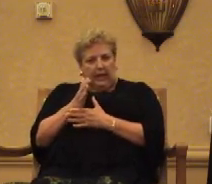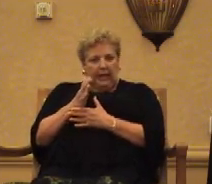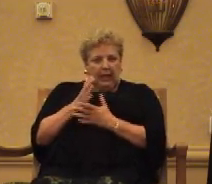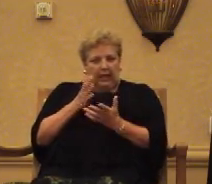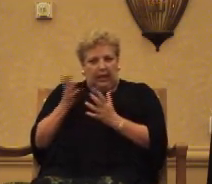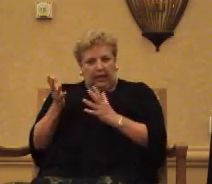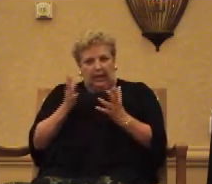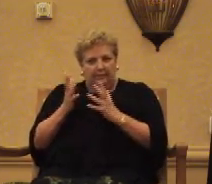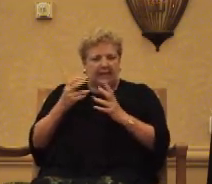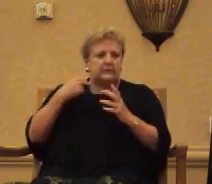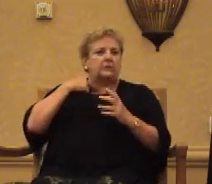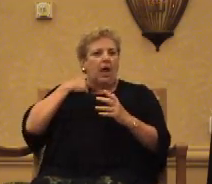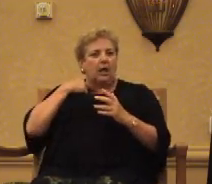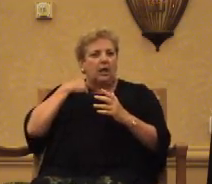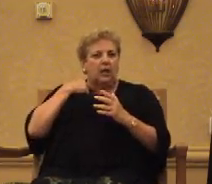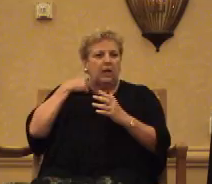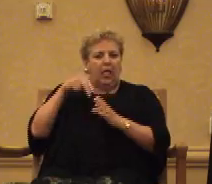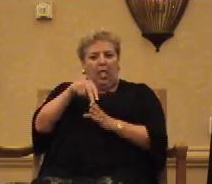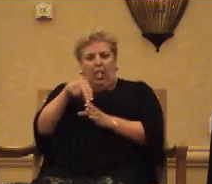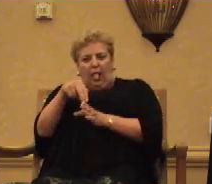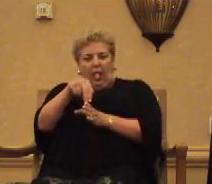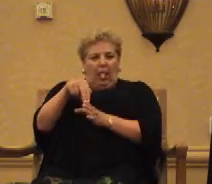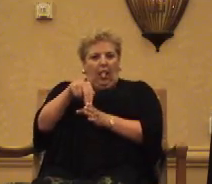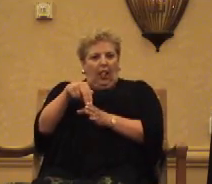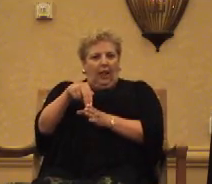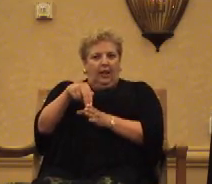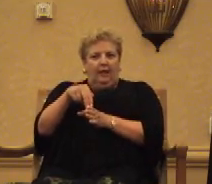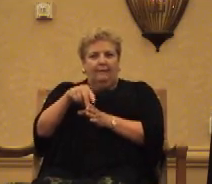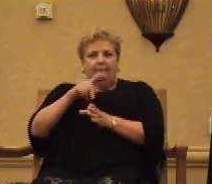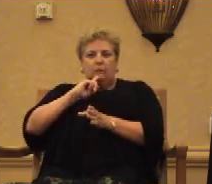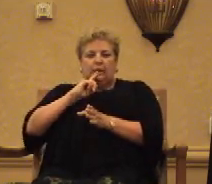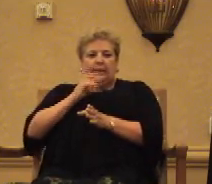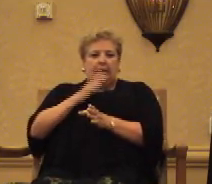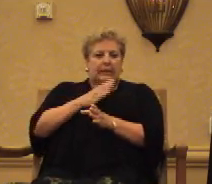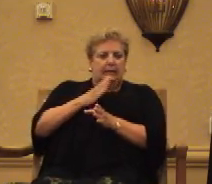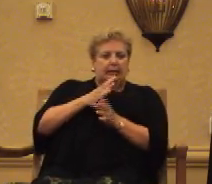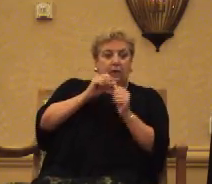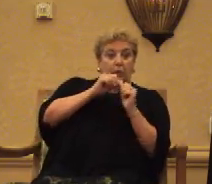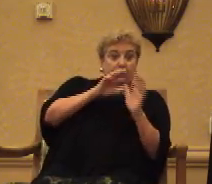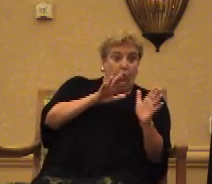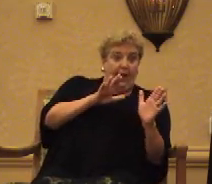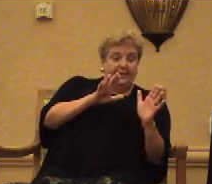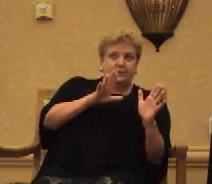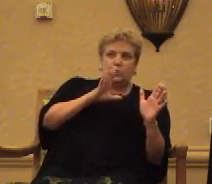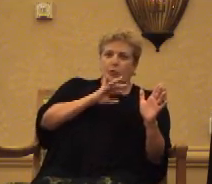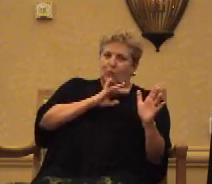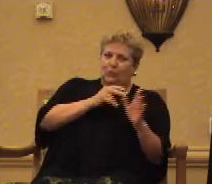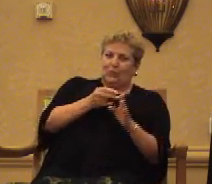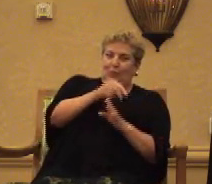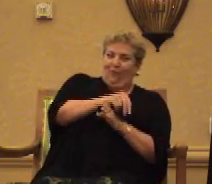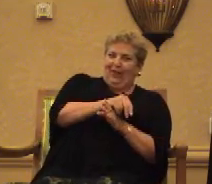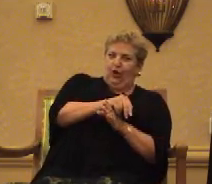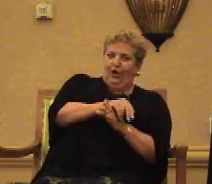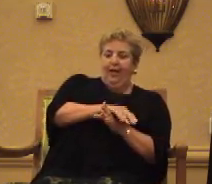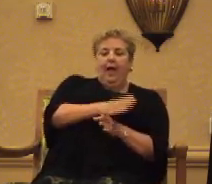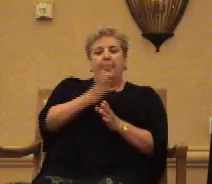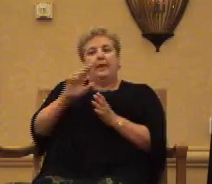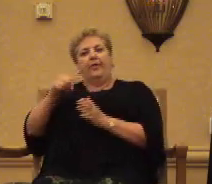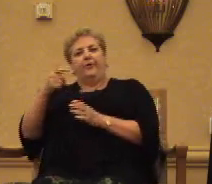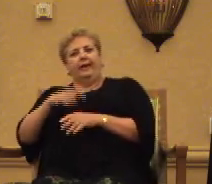stuck. Sometimes I'm really on the grace of God side, and other times I kind of